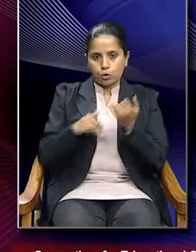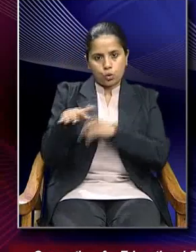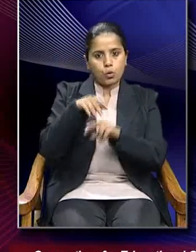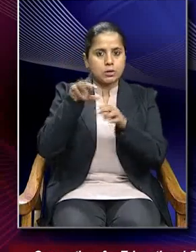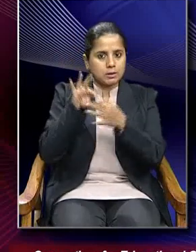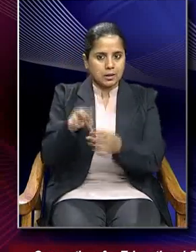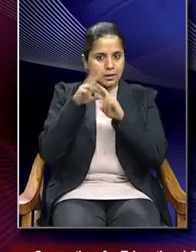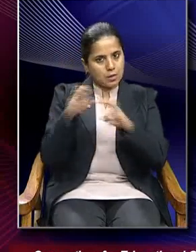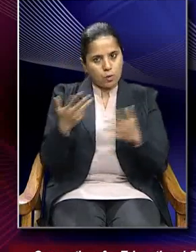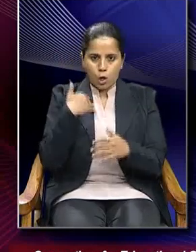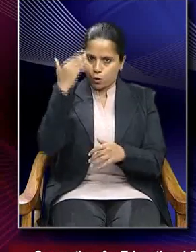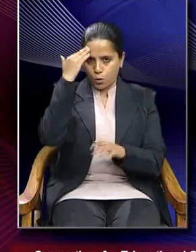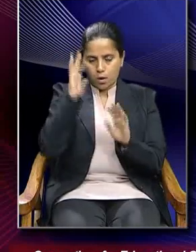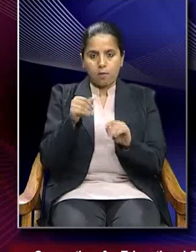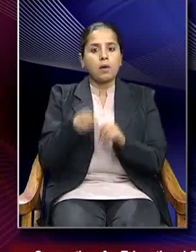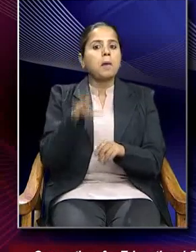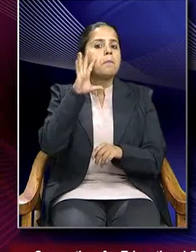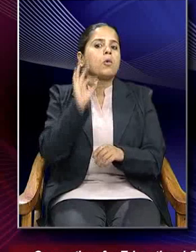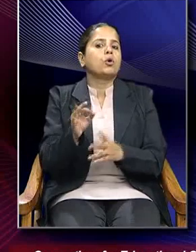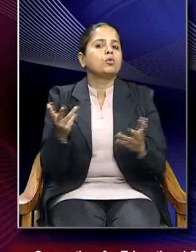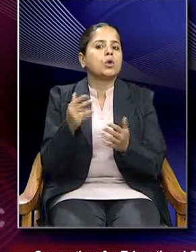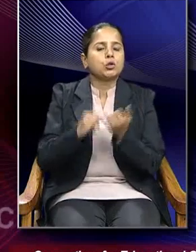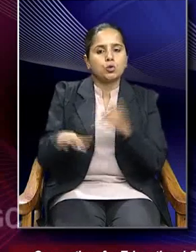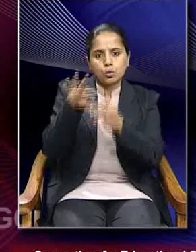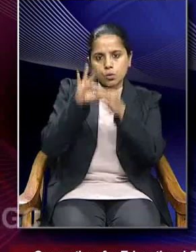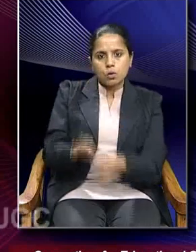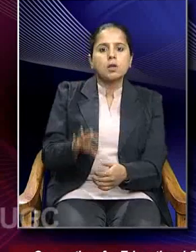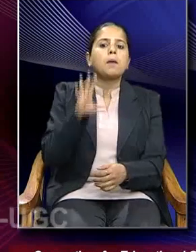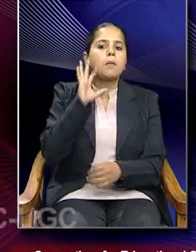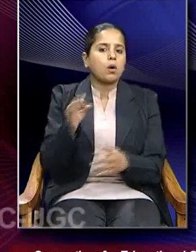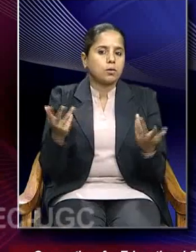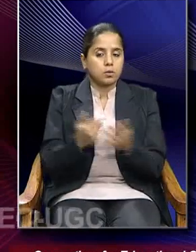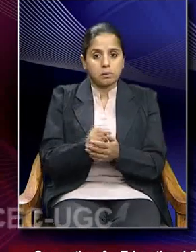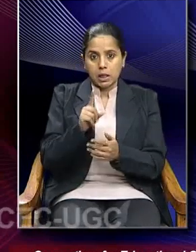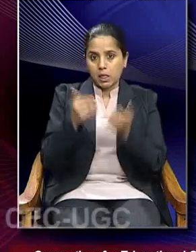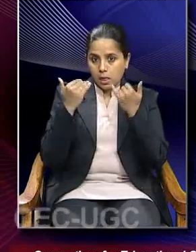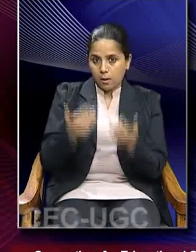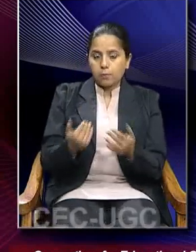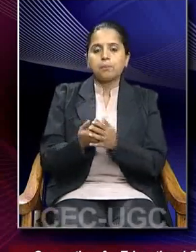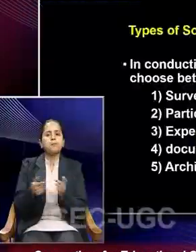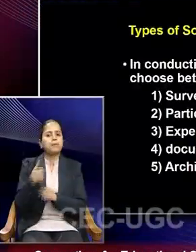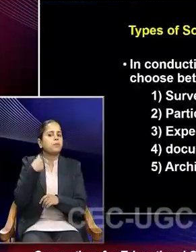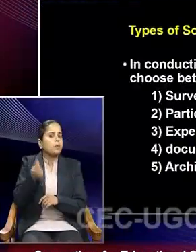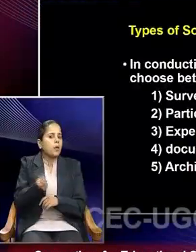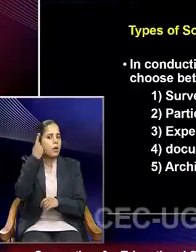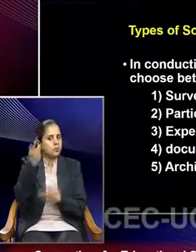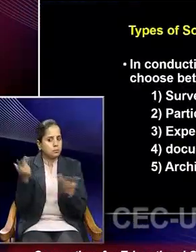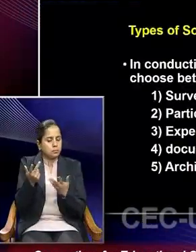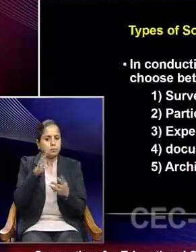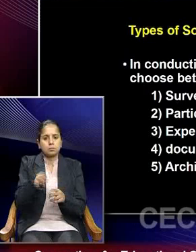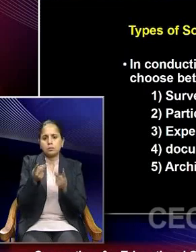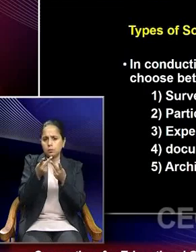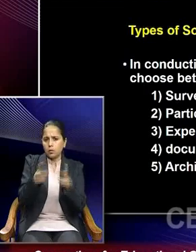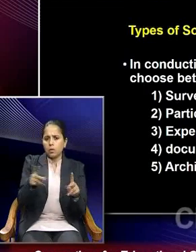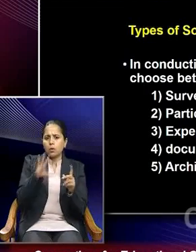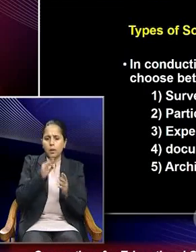research, what is the importance of sociological research. Now we'll try to understand the different